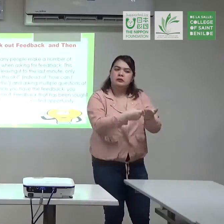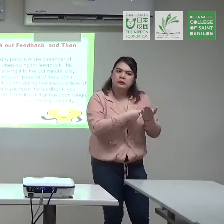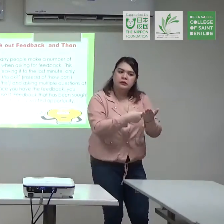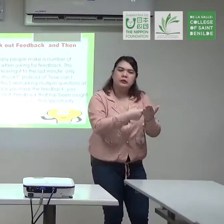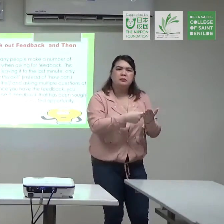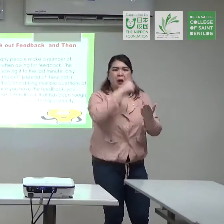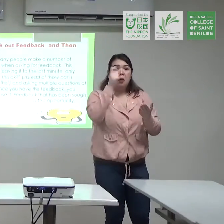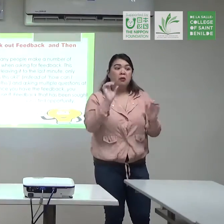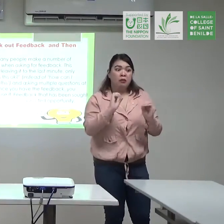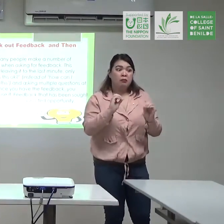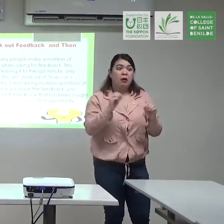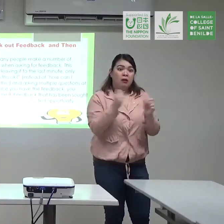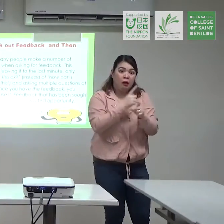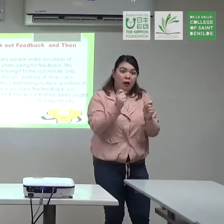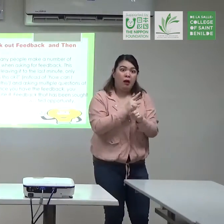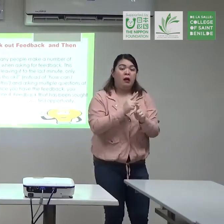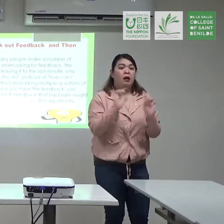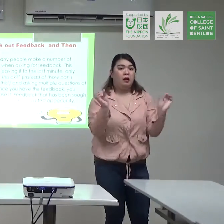wasted.